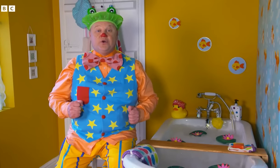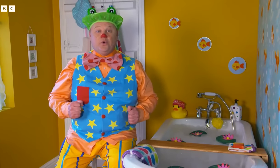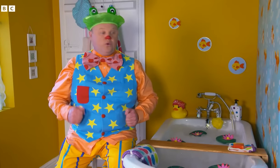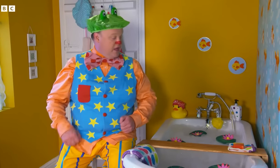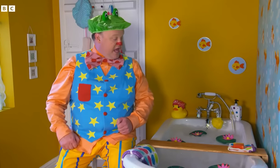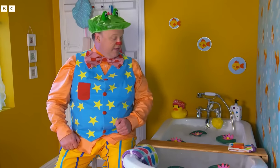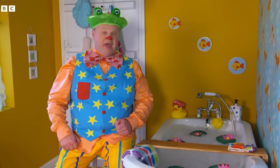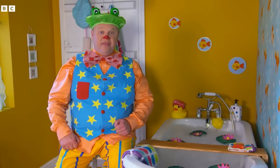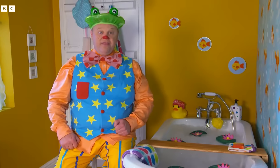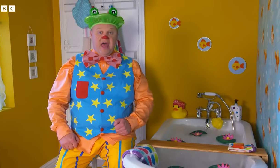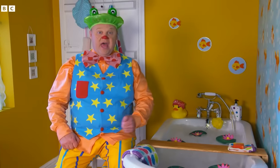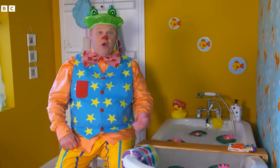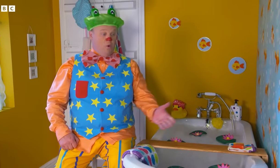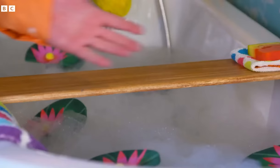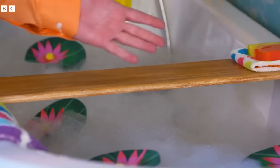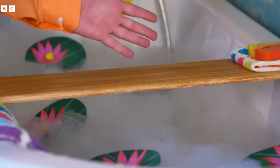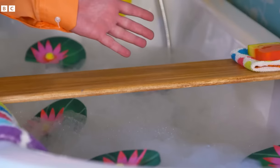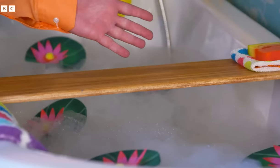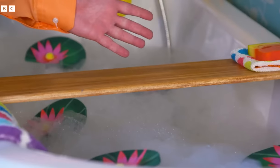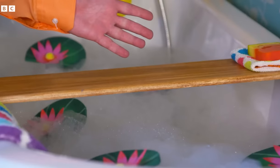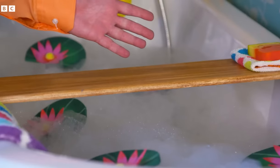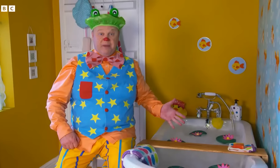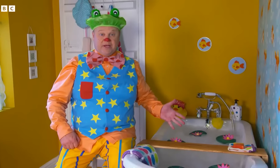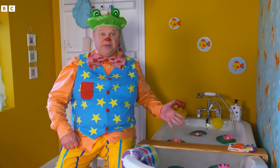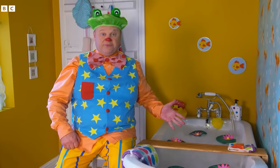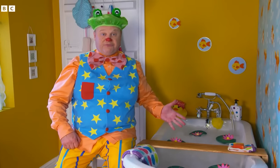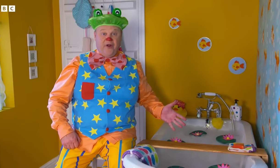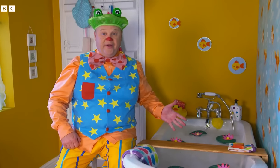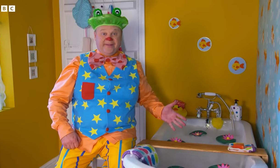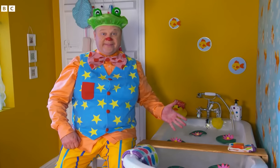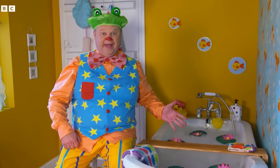cool. Then there were no green speckled frogs.